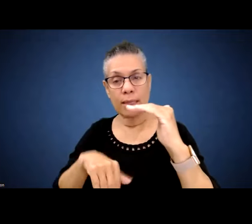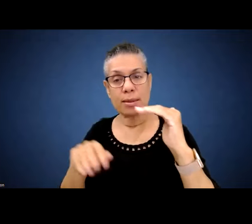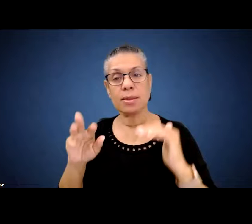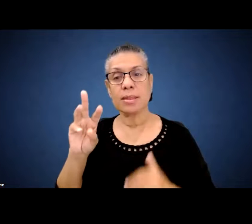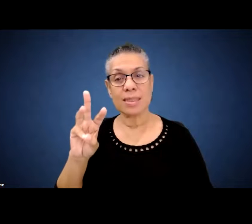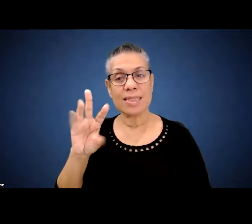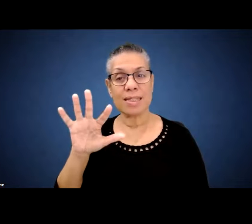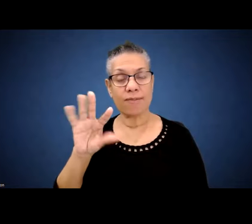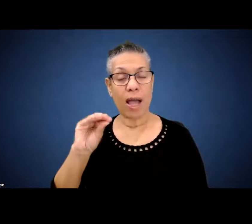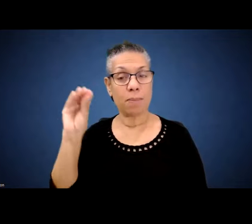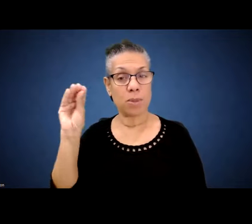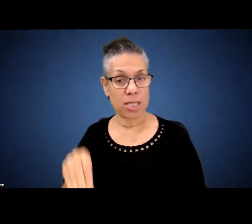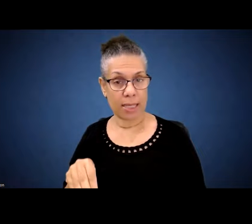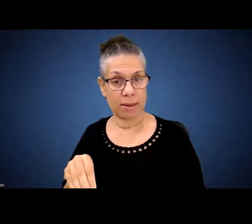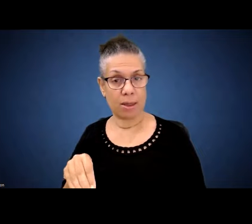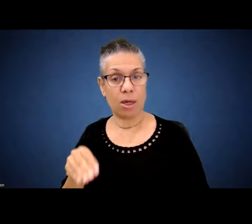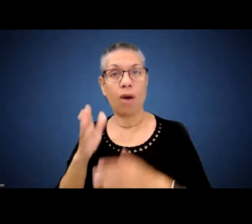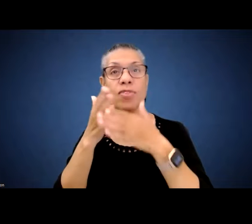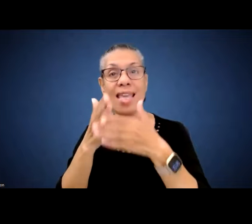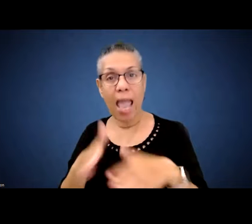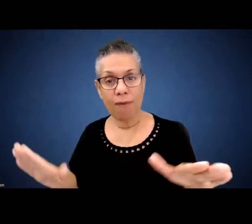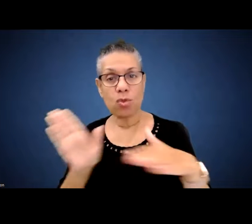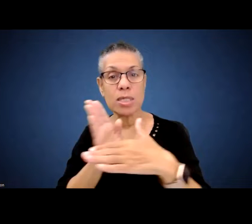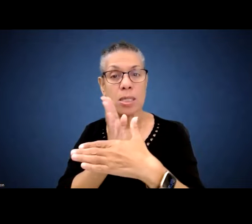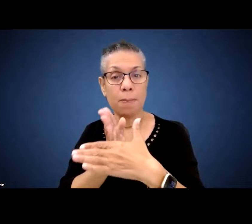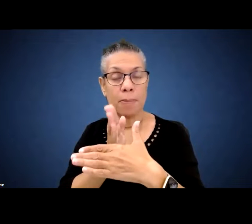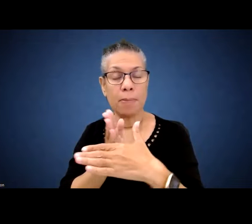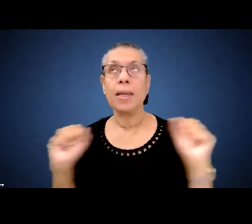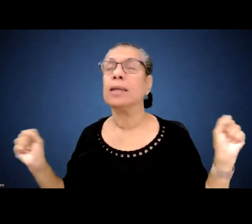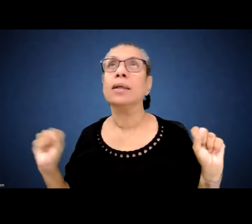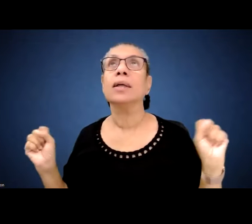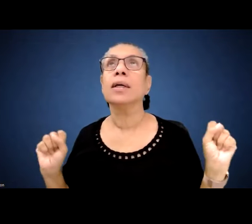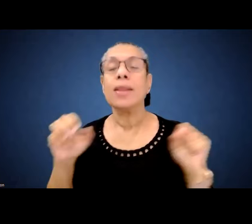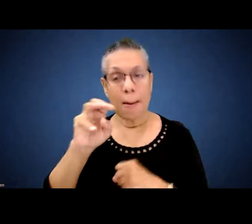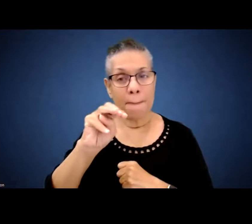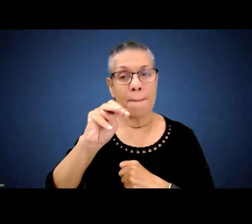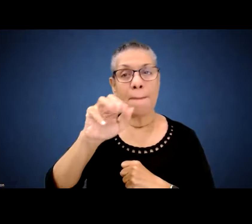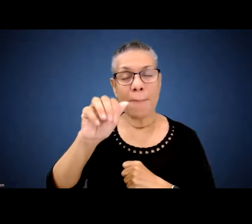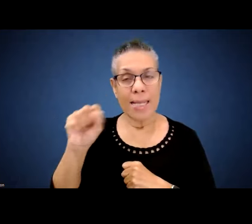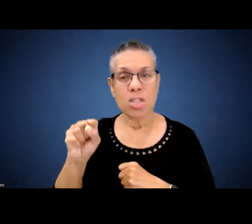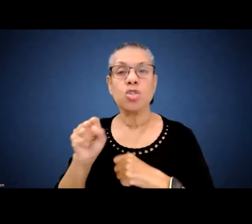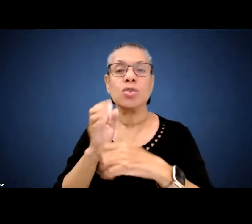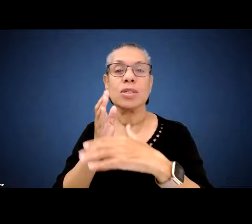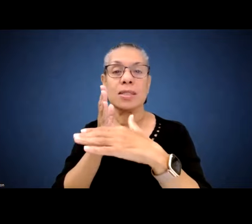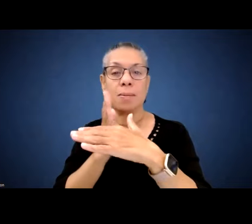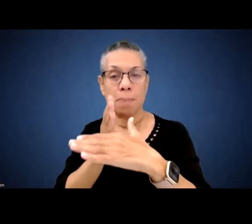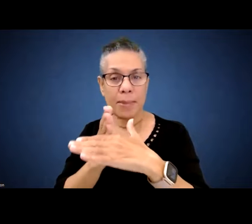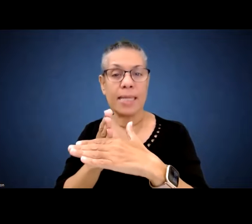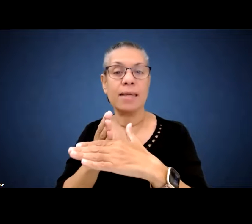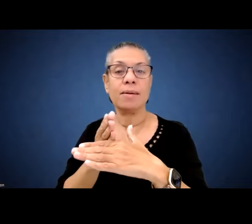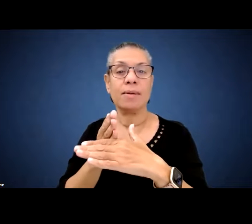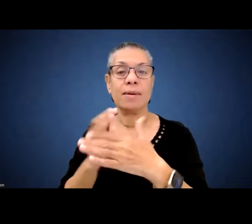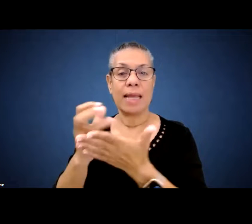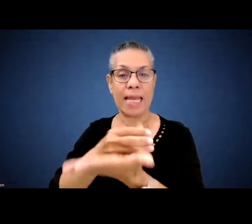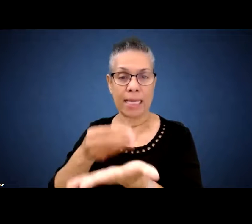65% of the average, the Massachusetts income level.